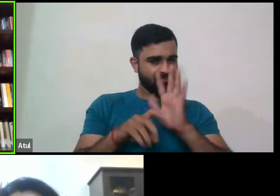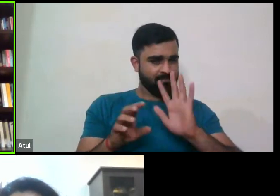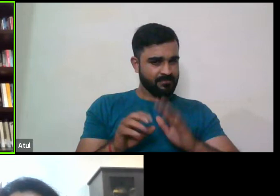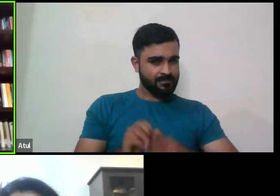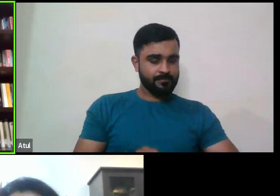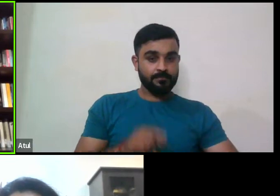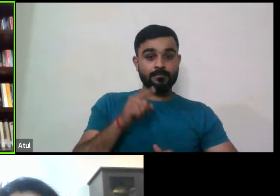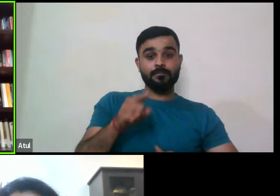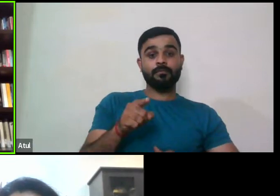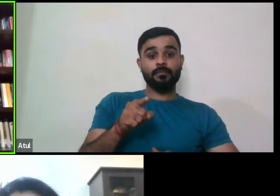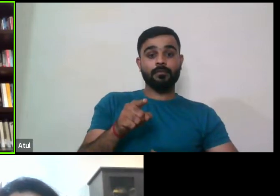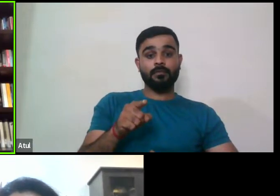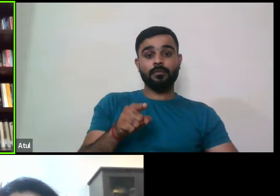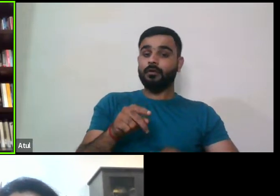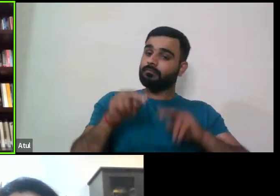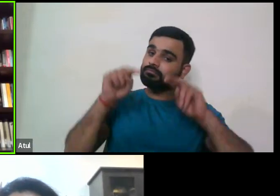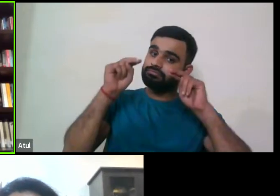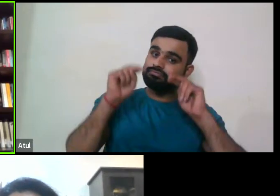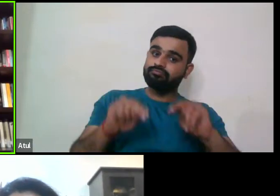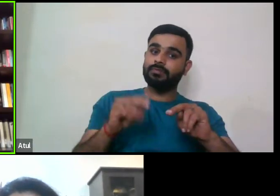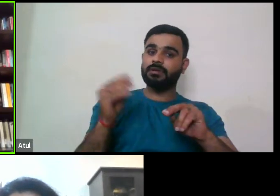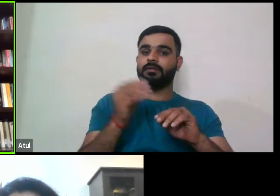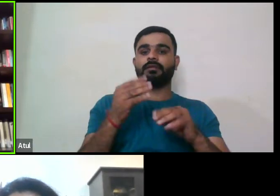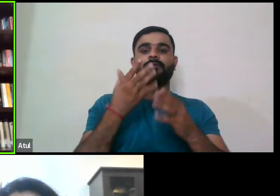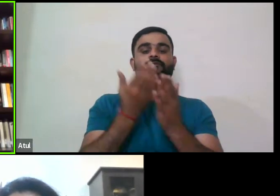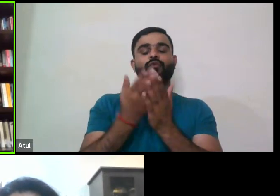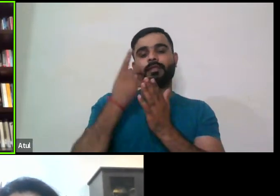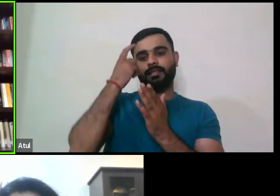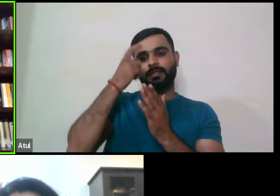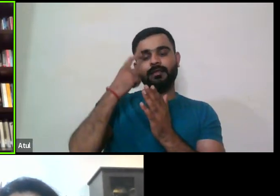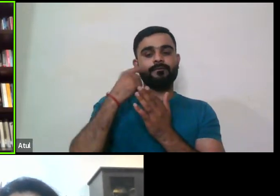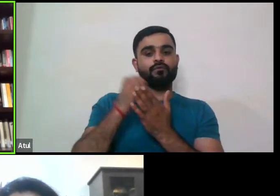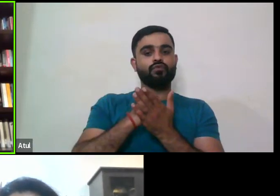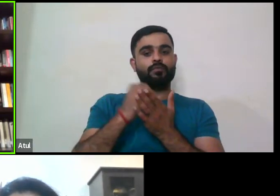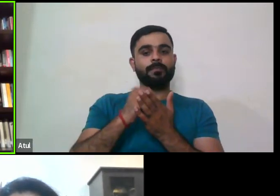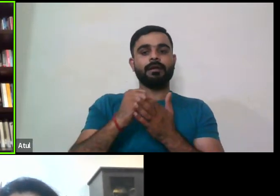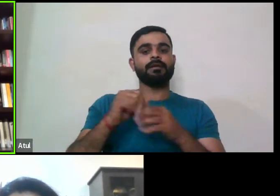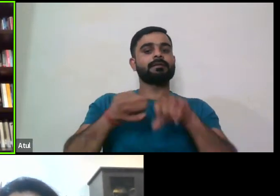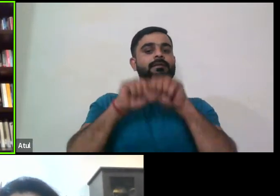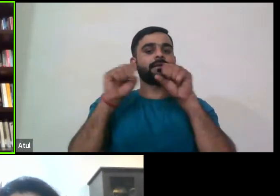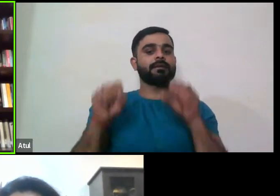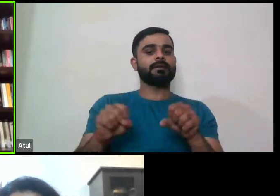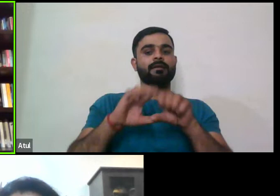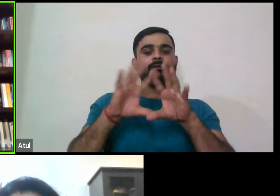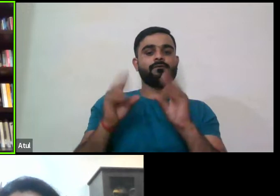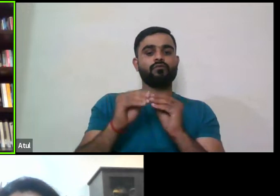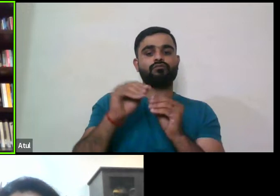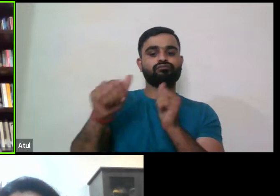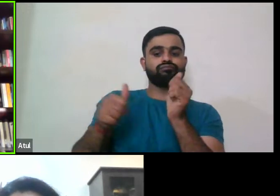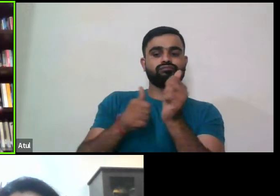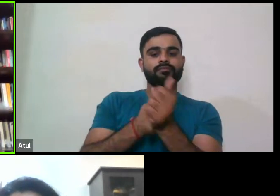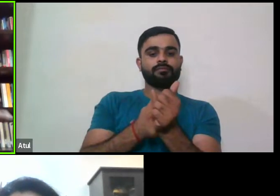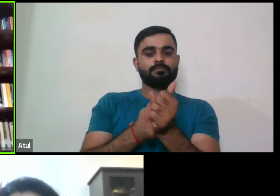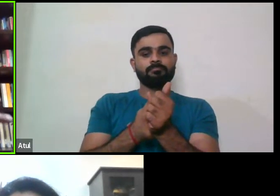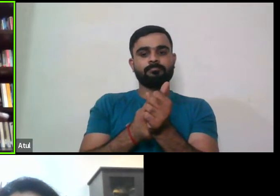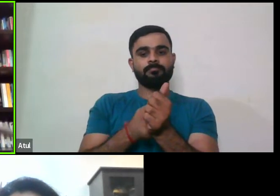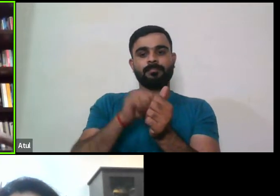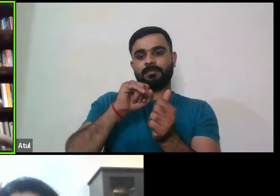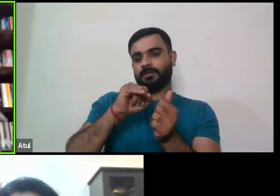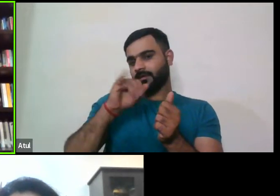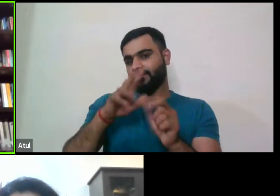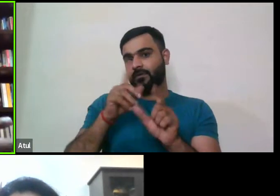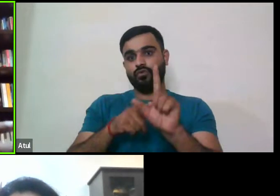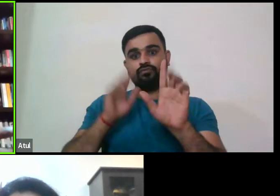that will though require some amount of rethinking about our tribunal system, because off the back of the